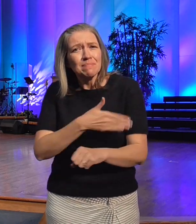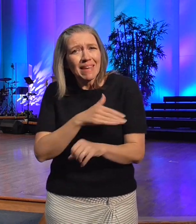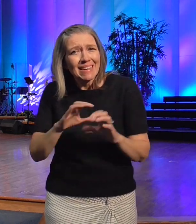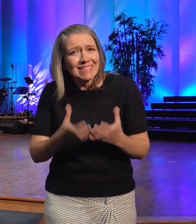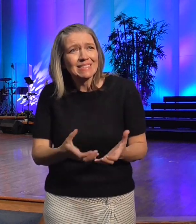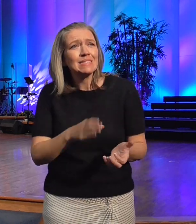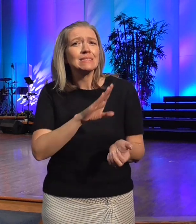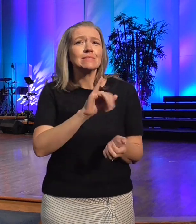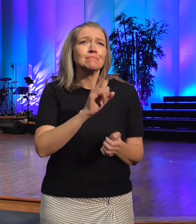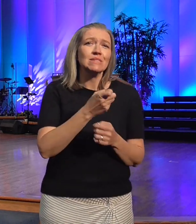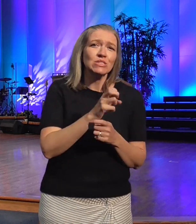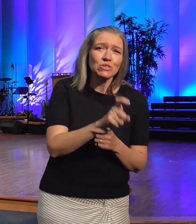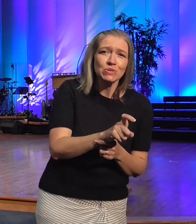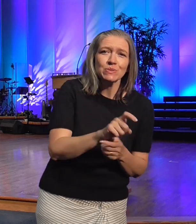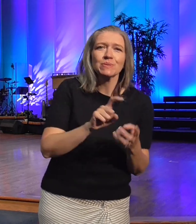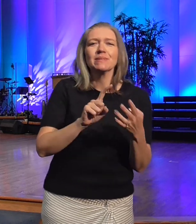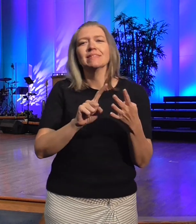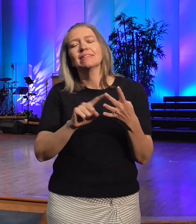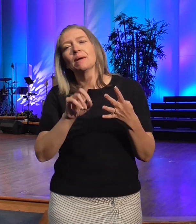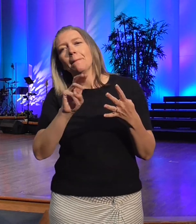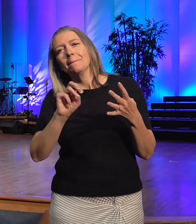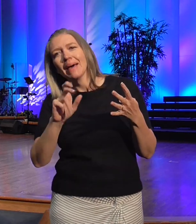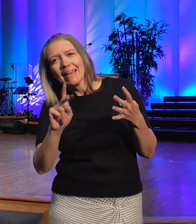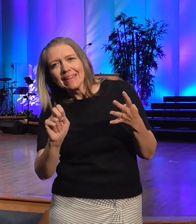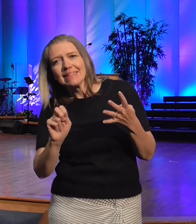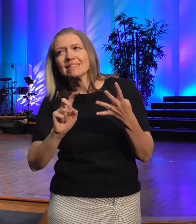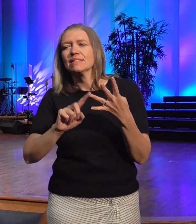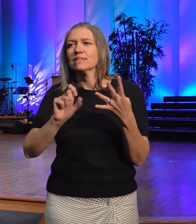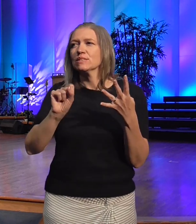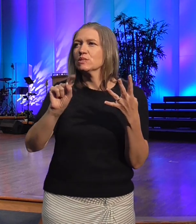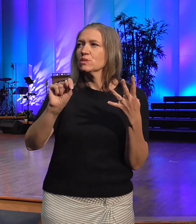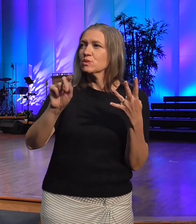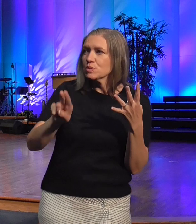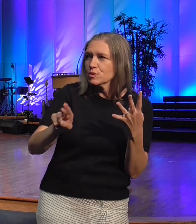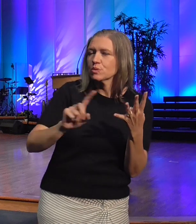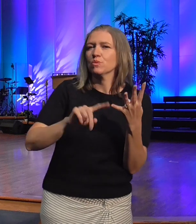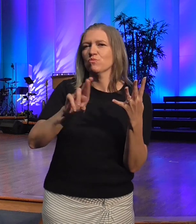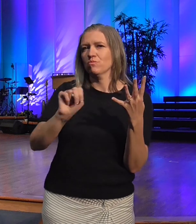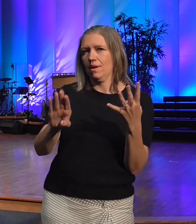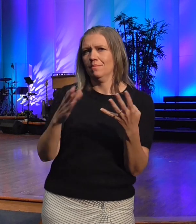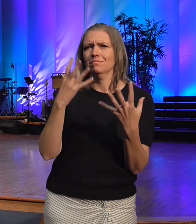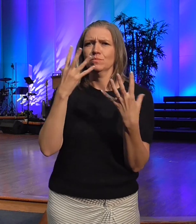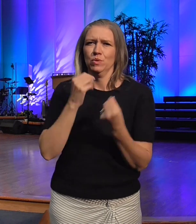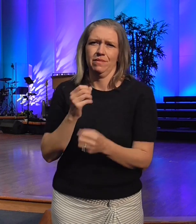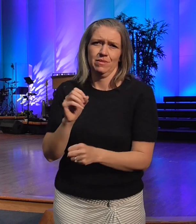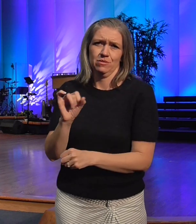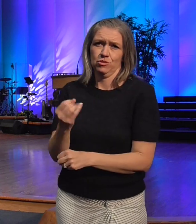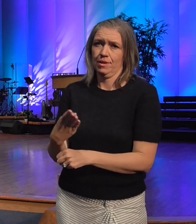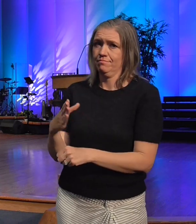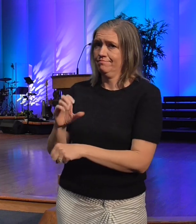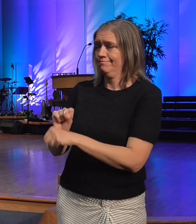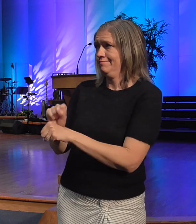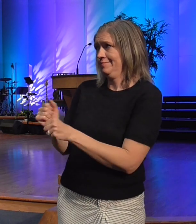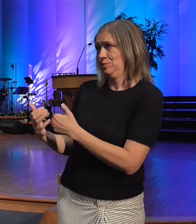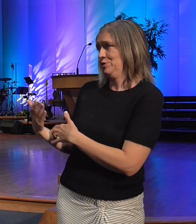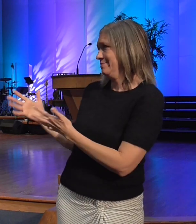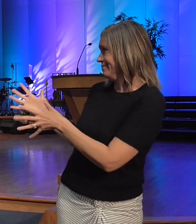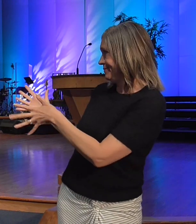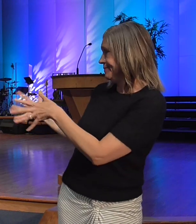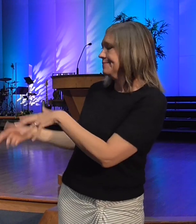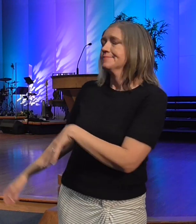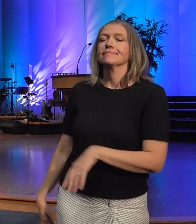Mike and Stu and Rob. Thank you, thank you. Beautiful, beautiful job.